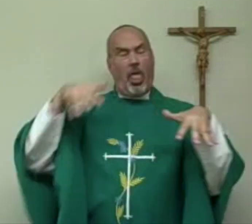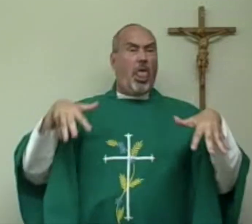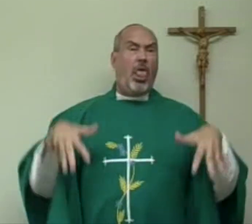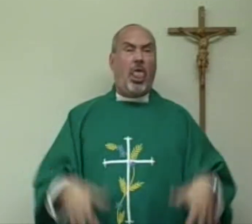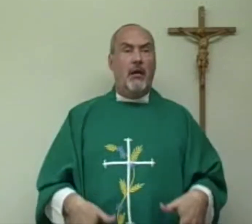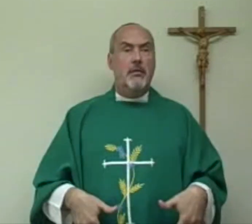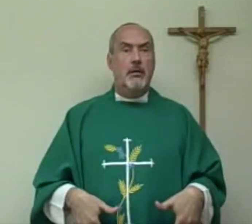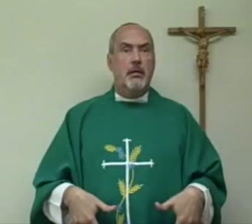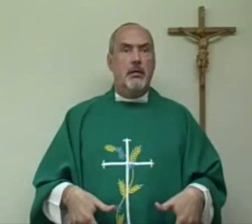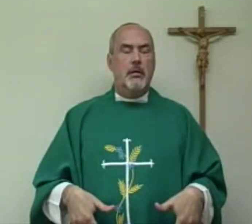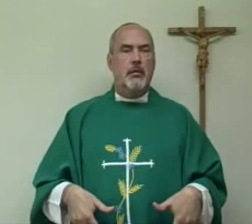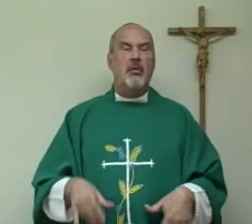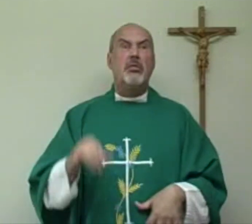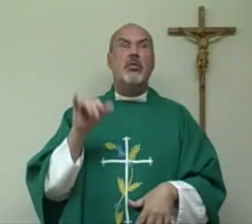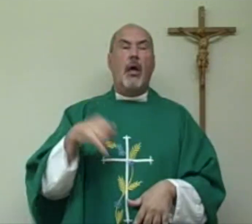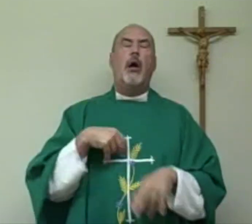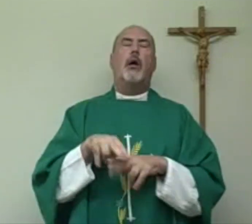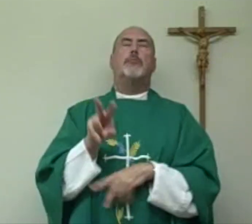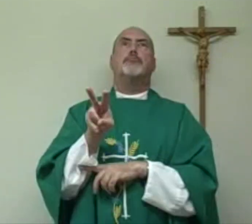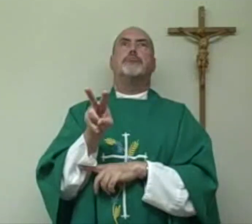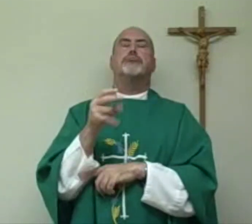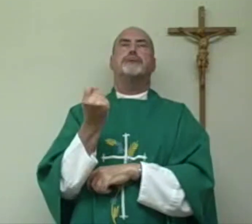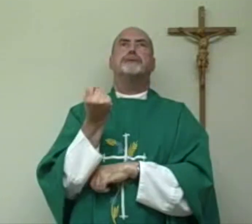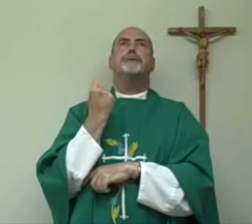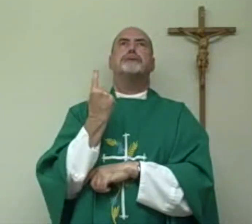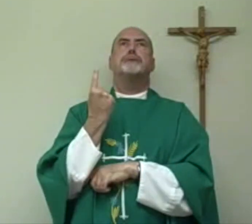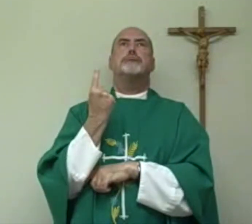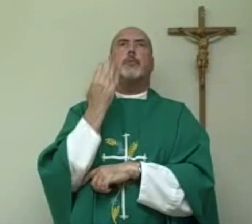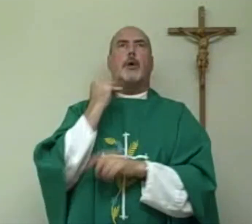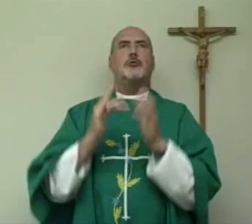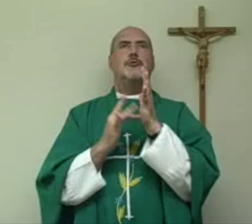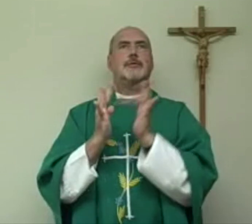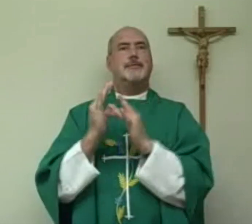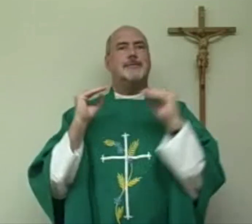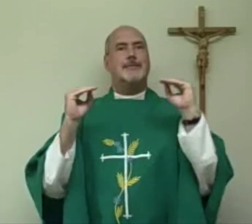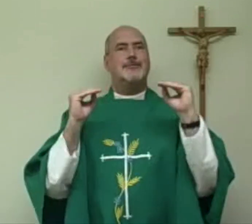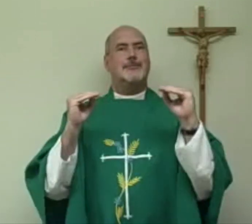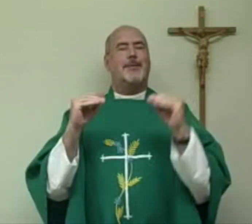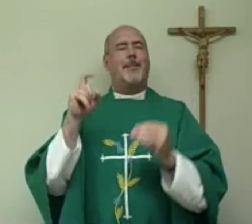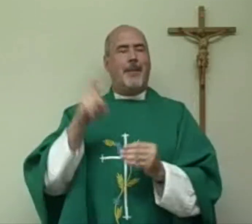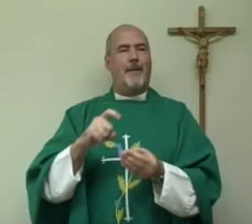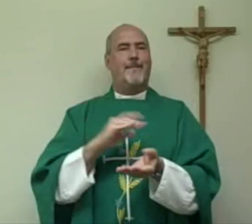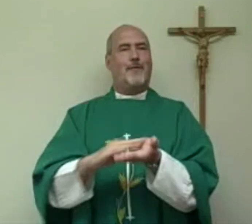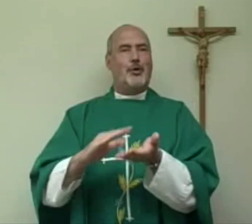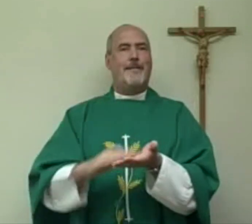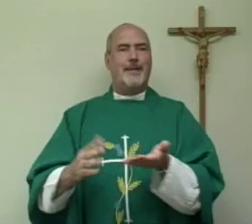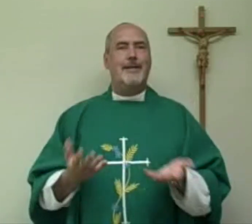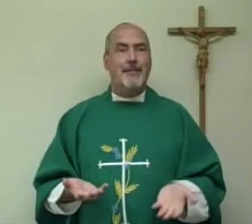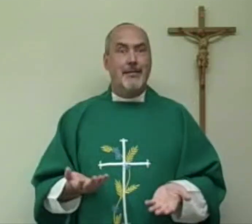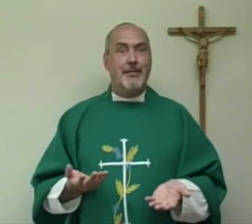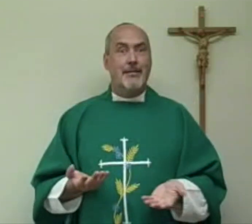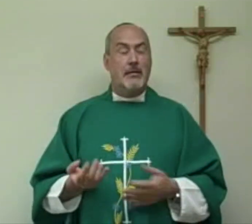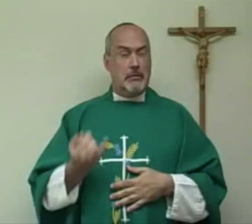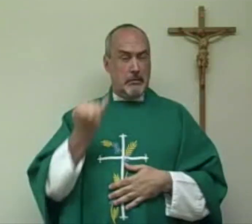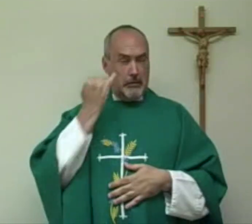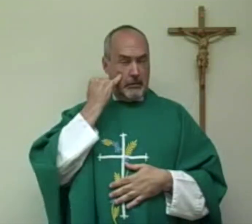lose, then we must forgive. So that kind of stuck with me about Jesus' teachings